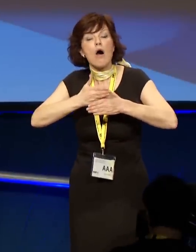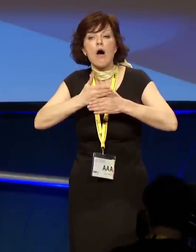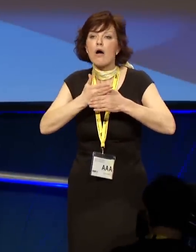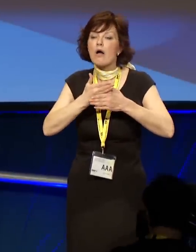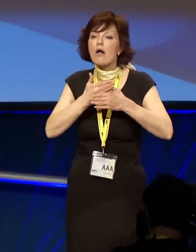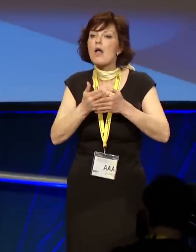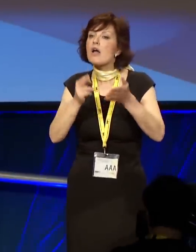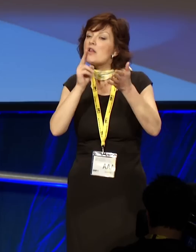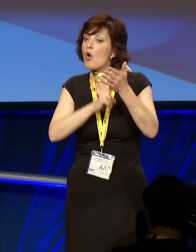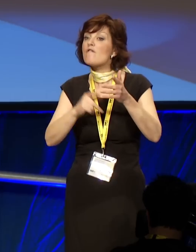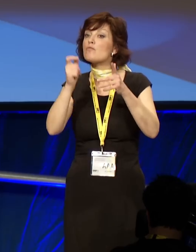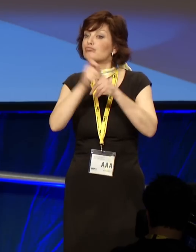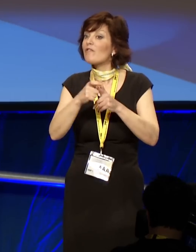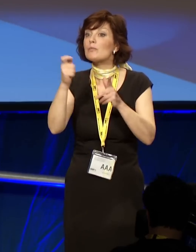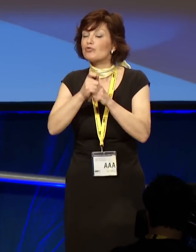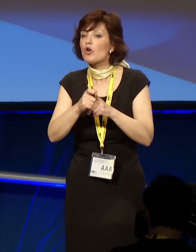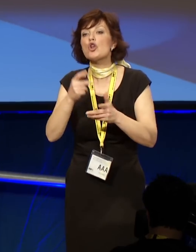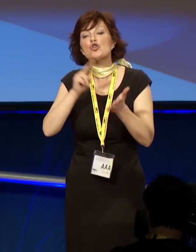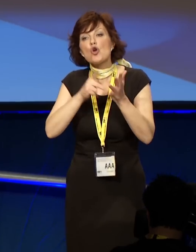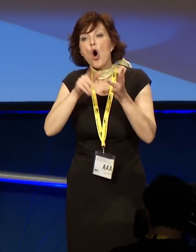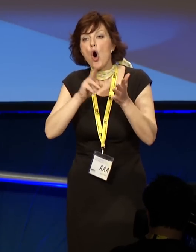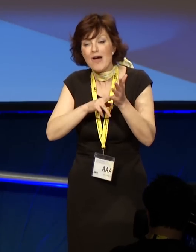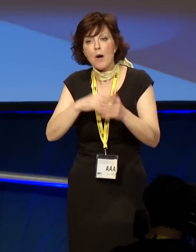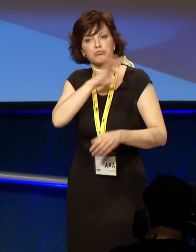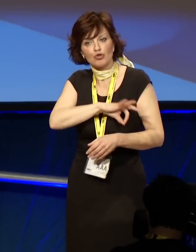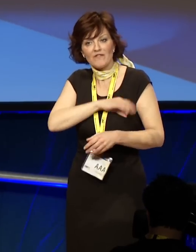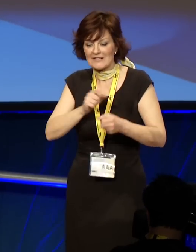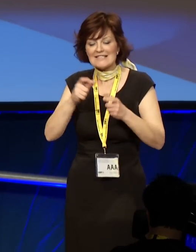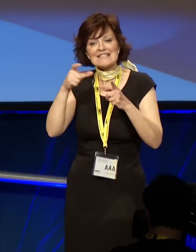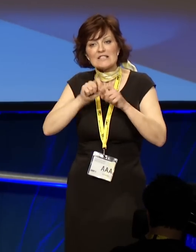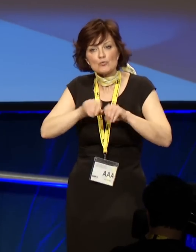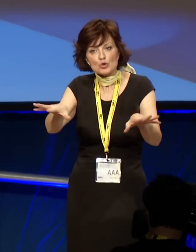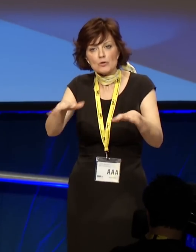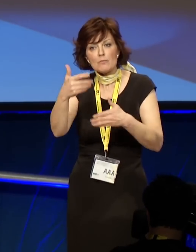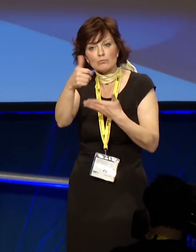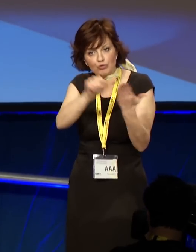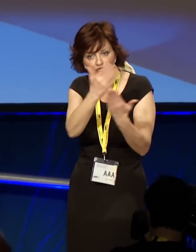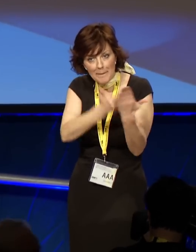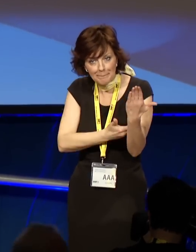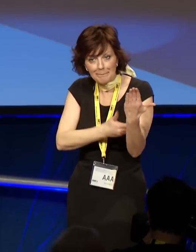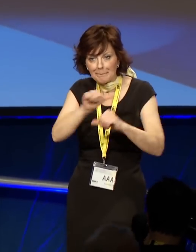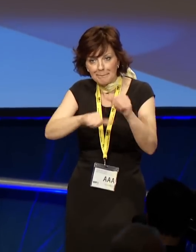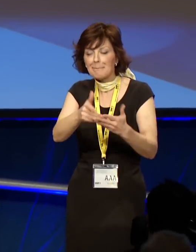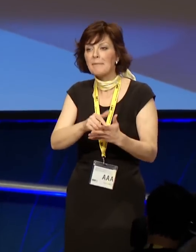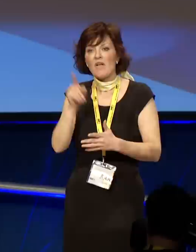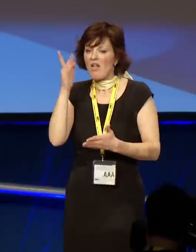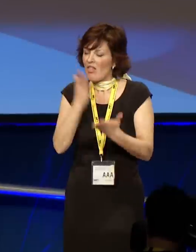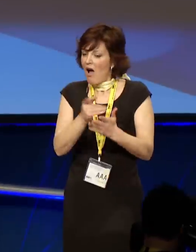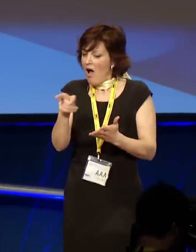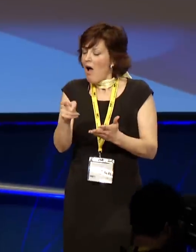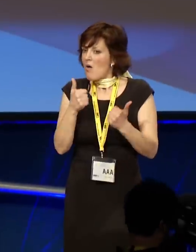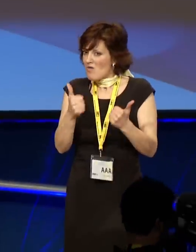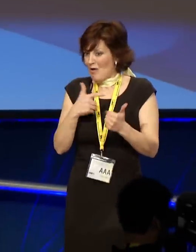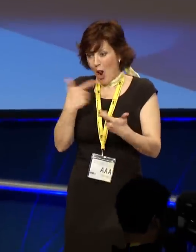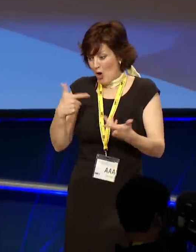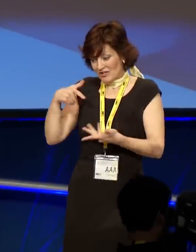the non-profit distribution program. Non-profit distribution has allowed us, in the circumstances of enormous capital cutbacks